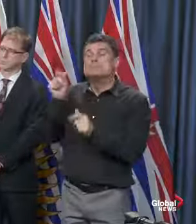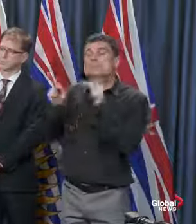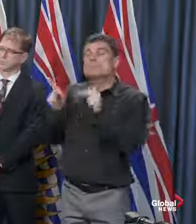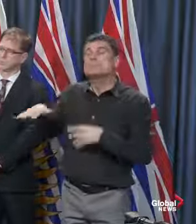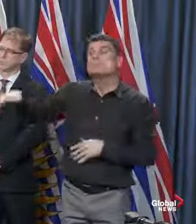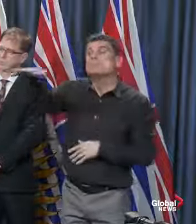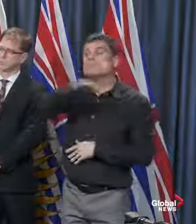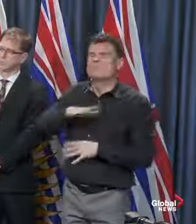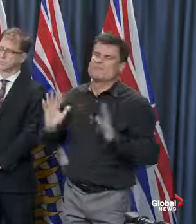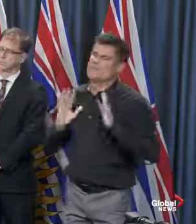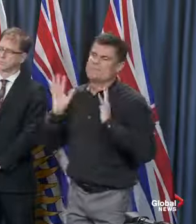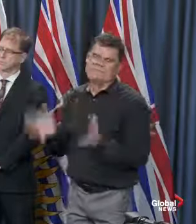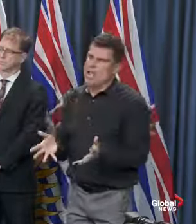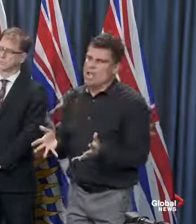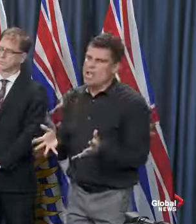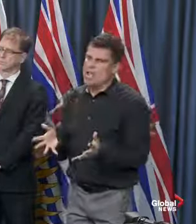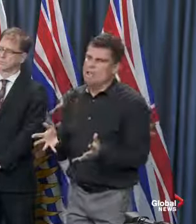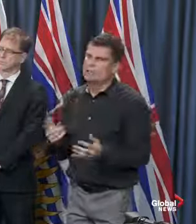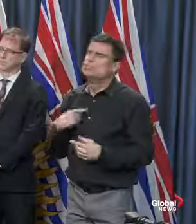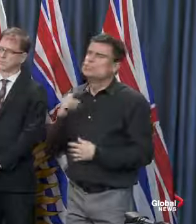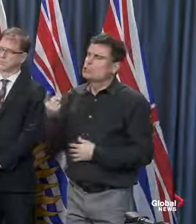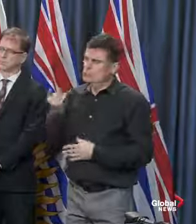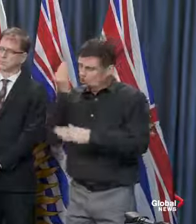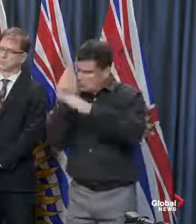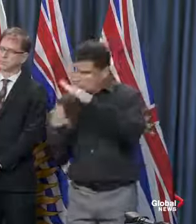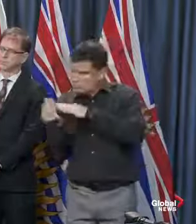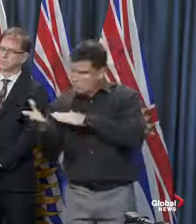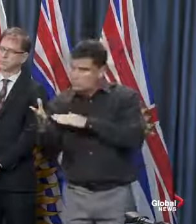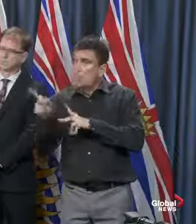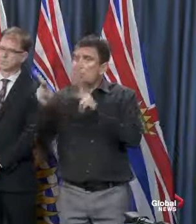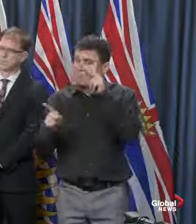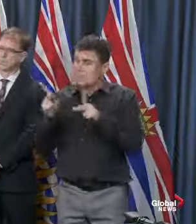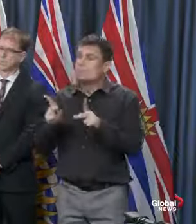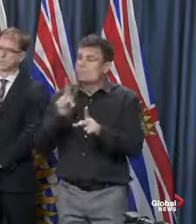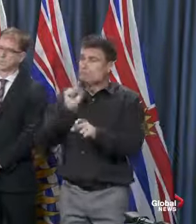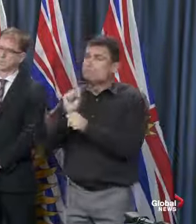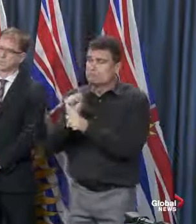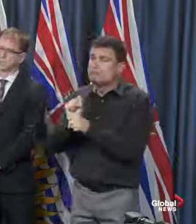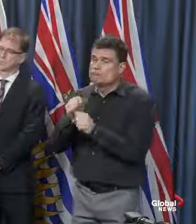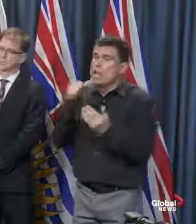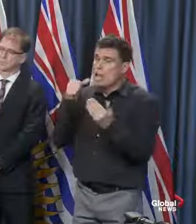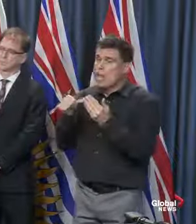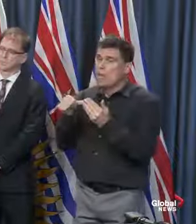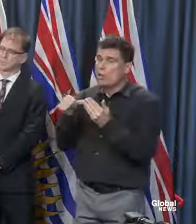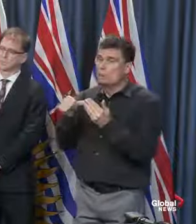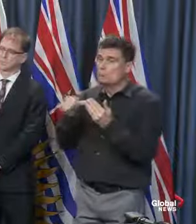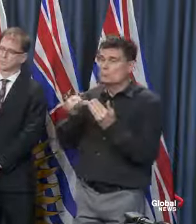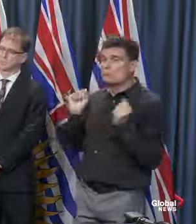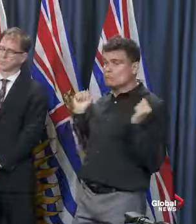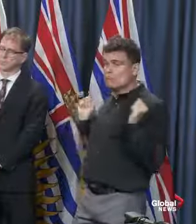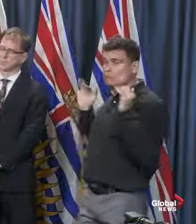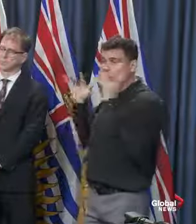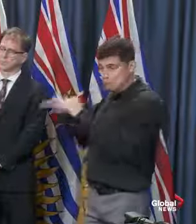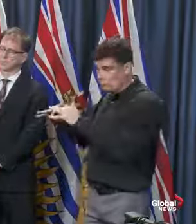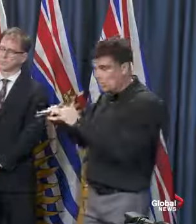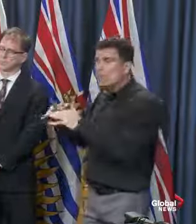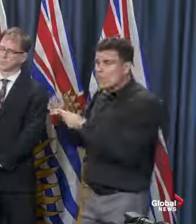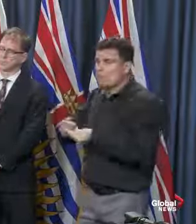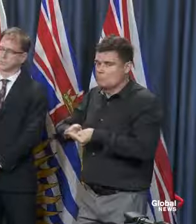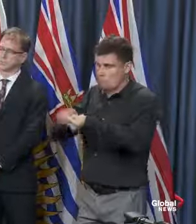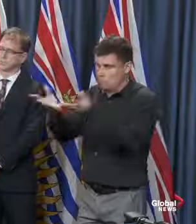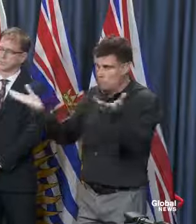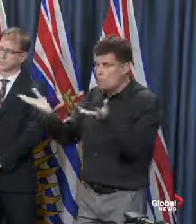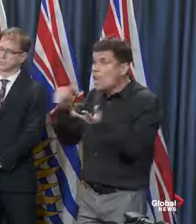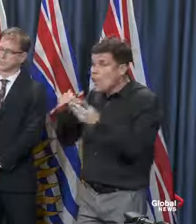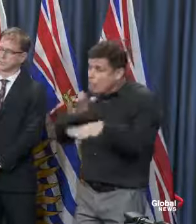out today. People did receive a letter. Anybody who attended that conference received a letter saying that there had